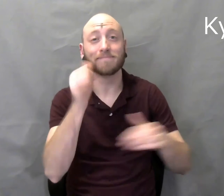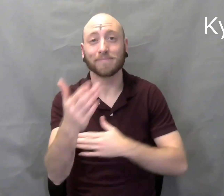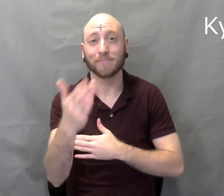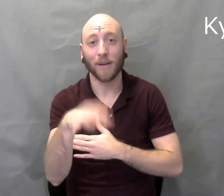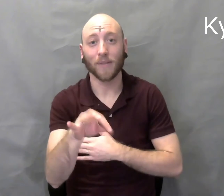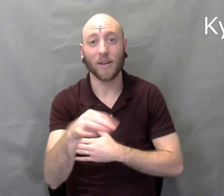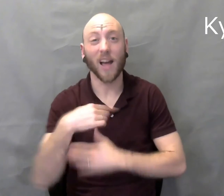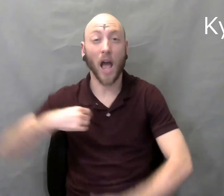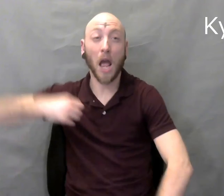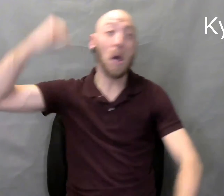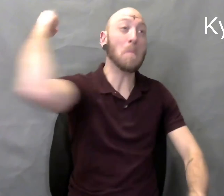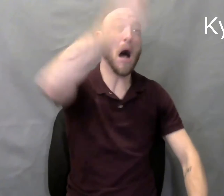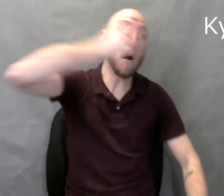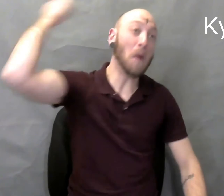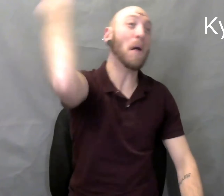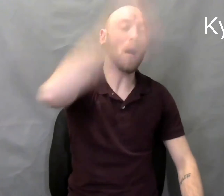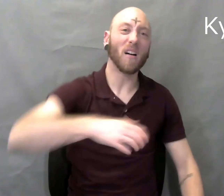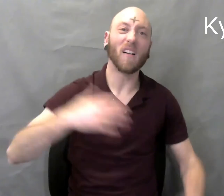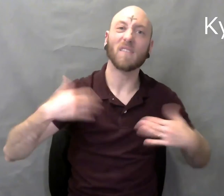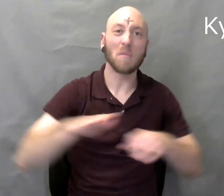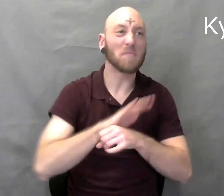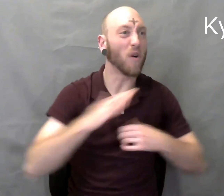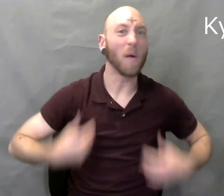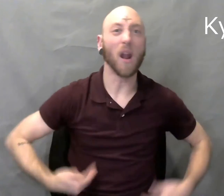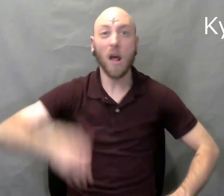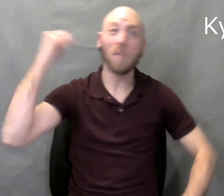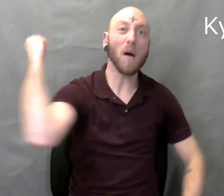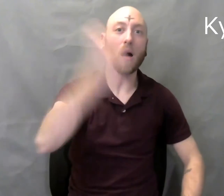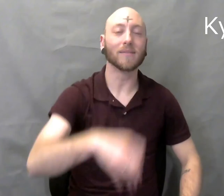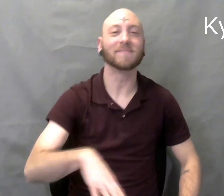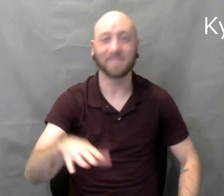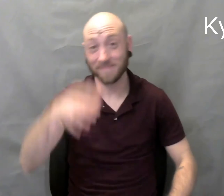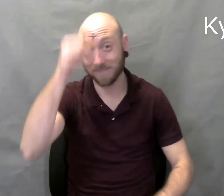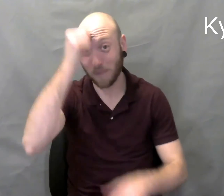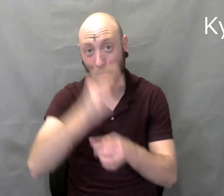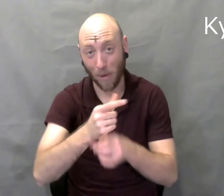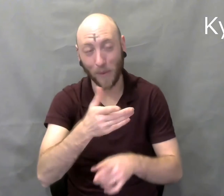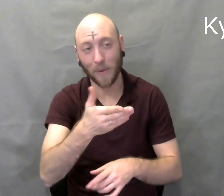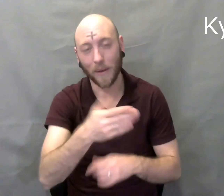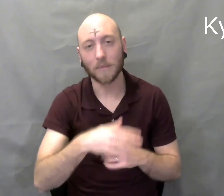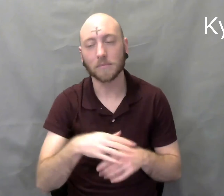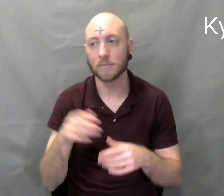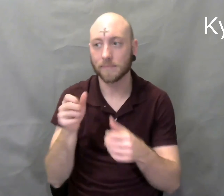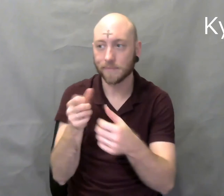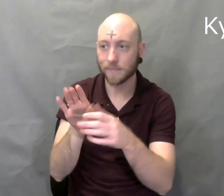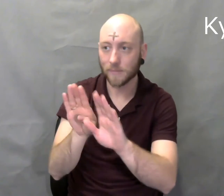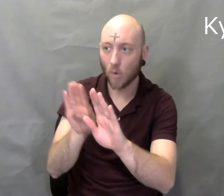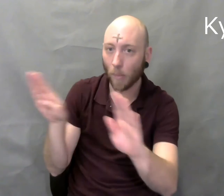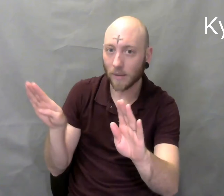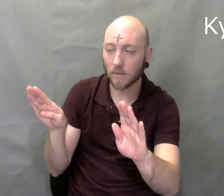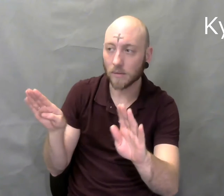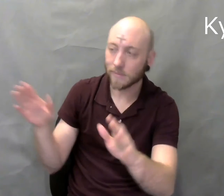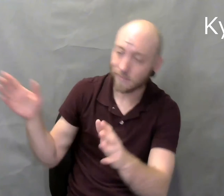that I like slammed my whole body on the door. And my brother was there, and he opened the door and he took